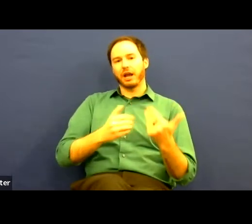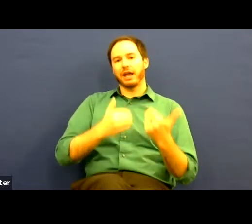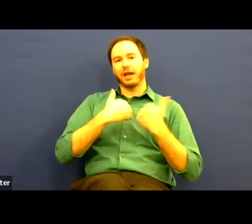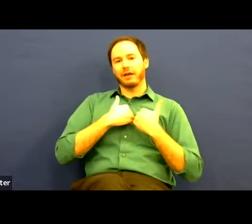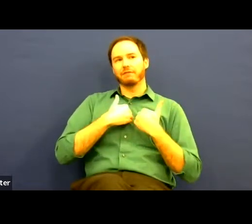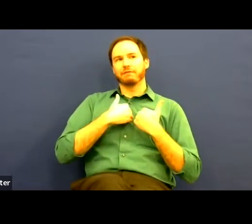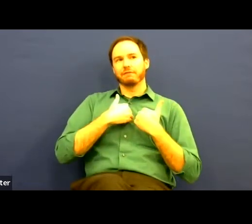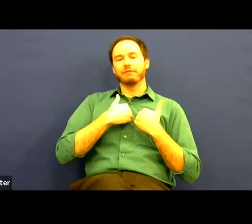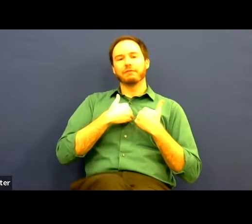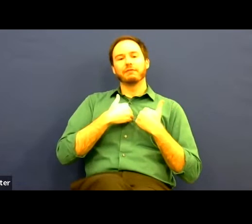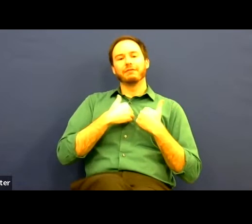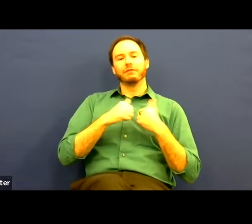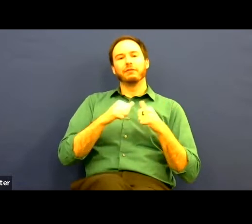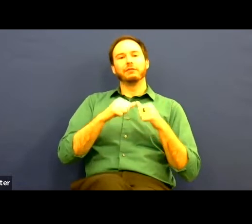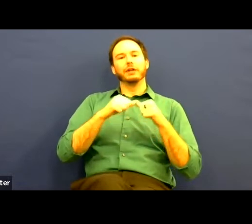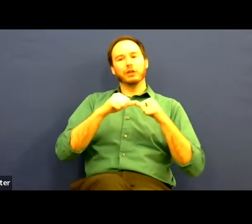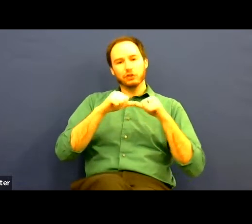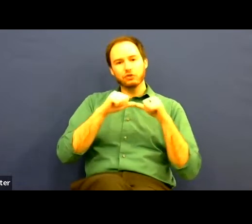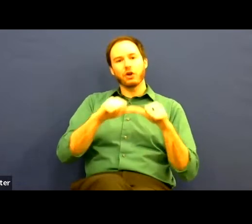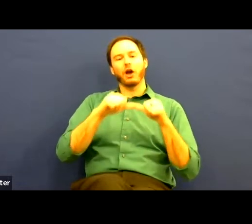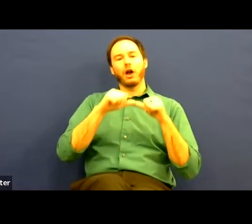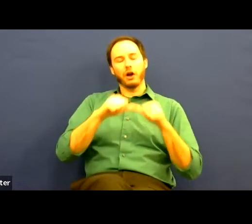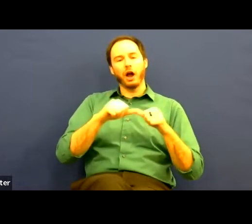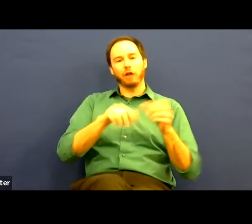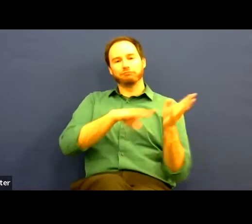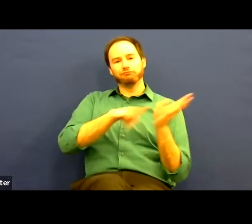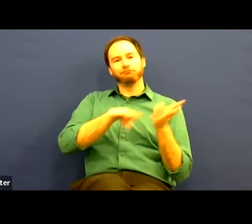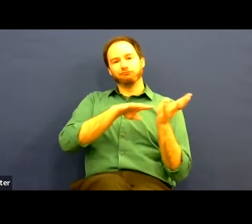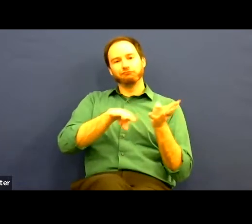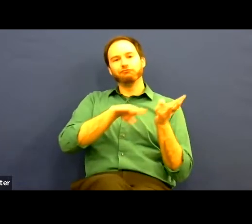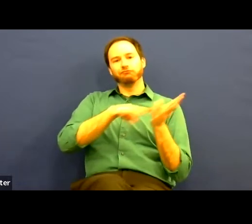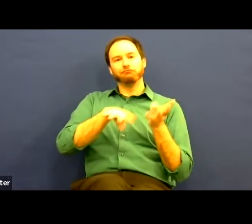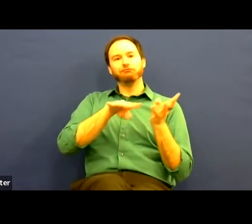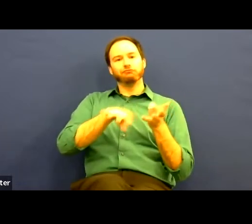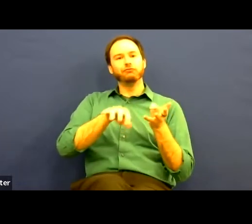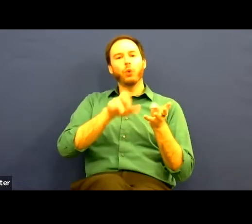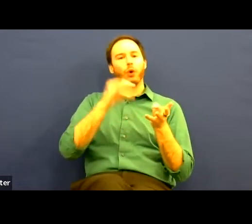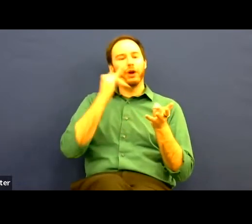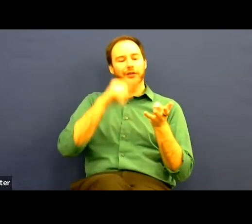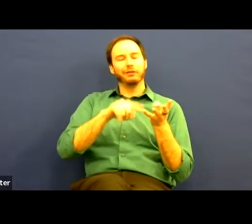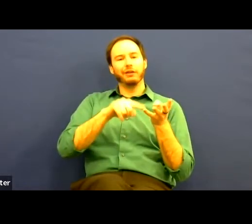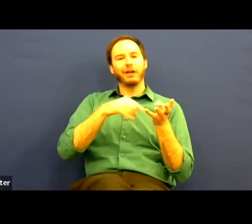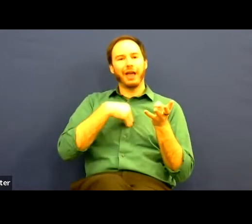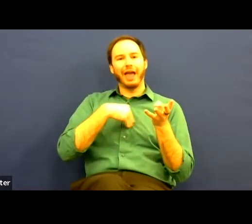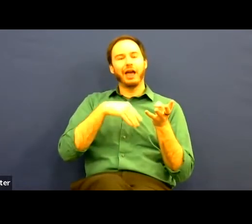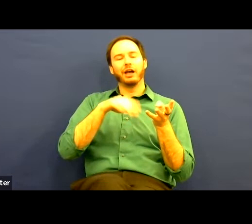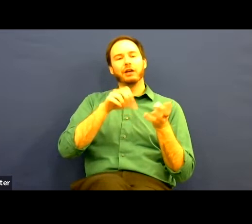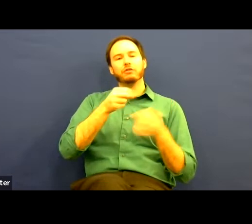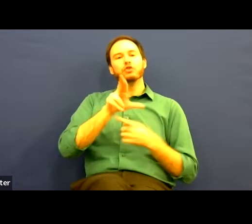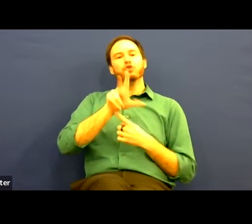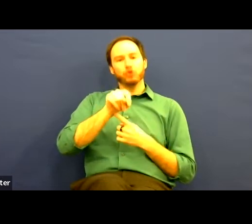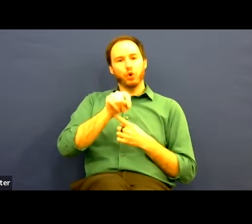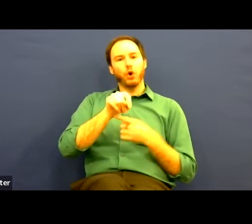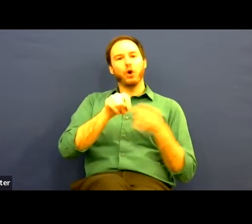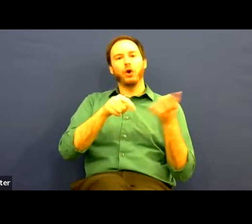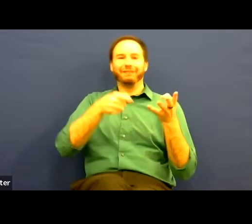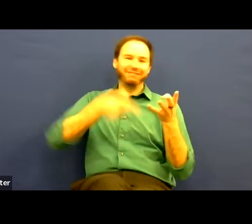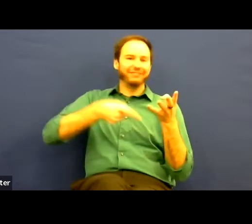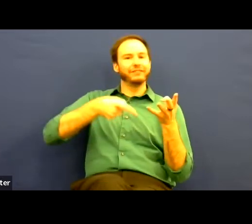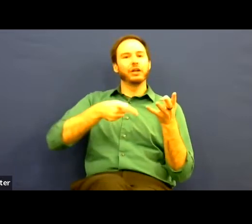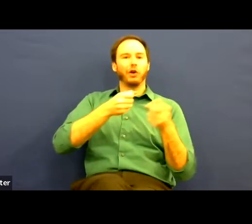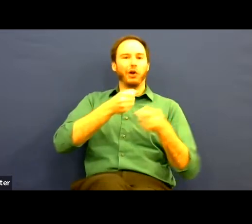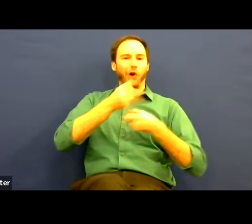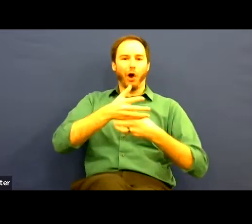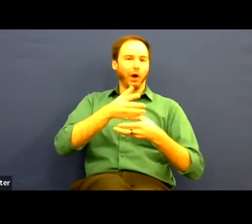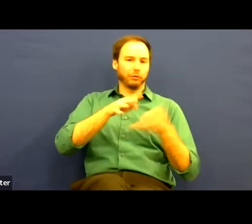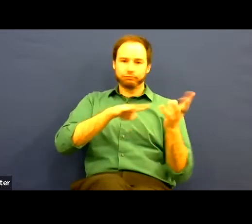a constant draw and or especially if they create a short circuit, that's almost always what causes the batteries to go up.